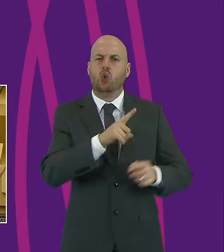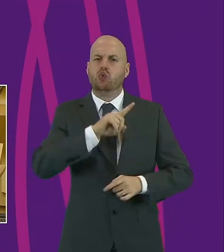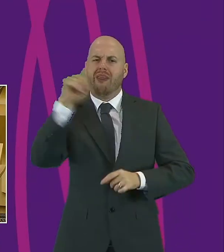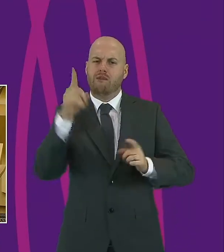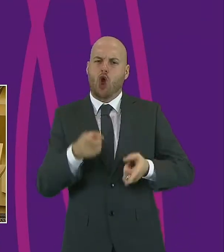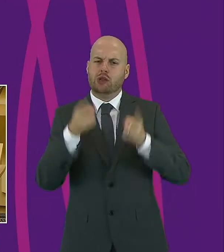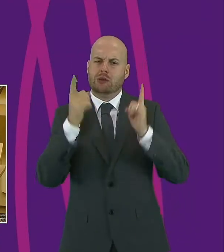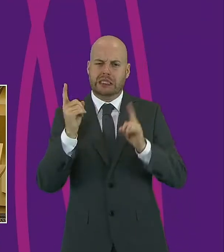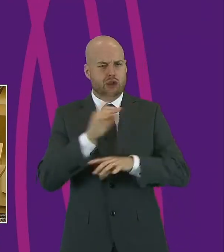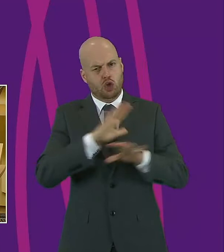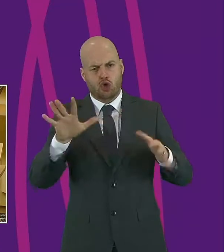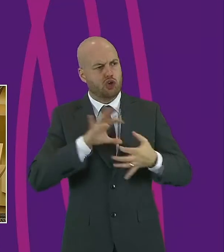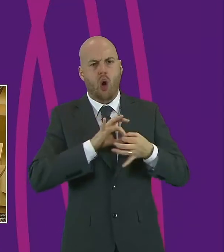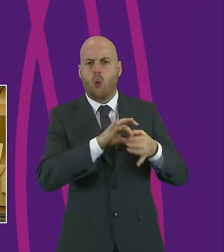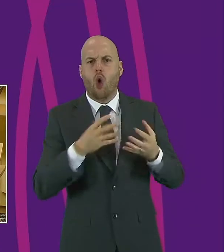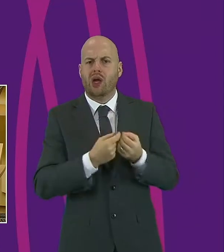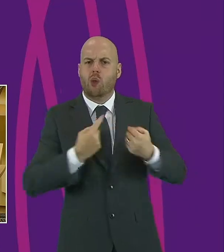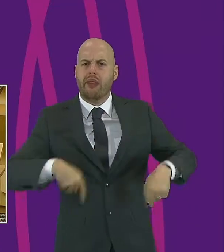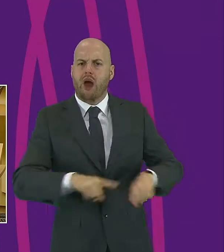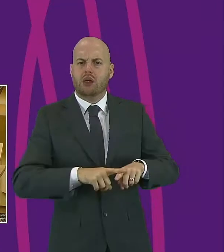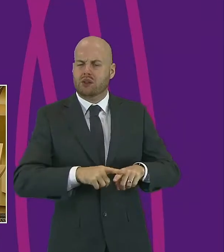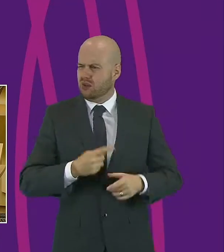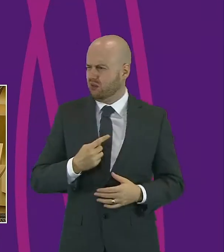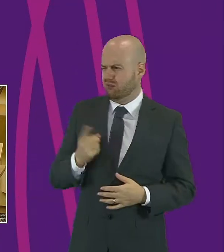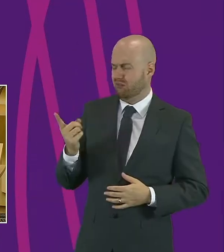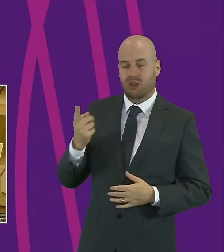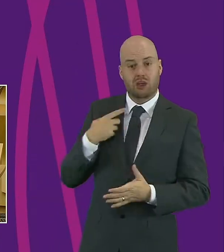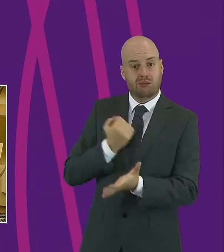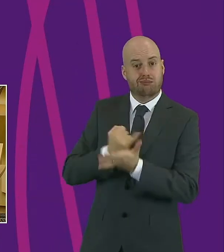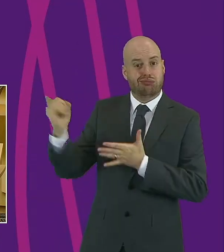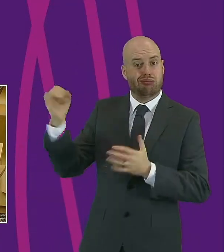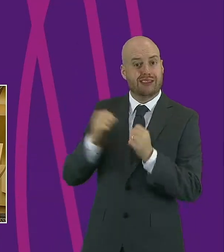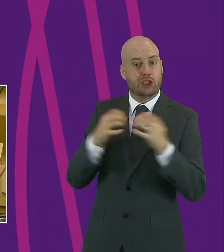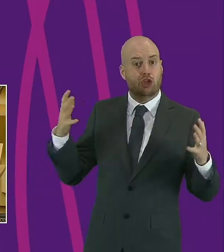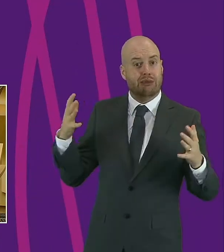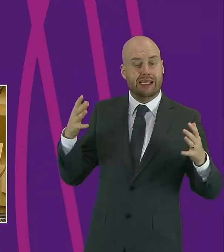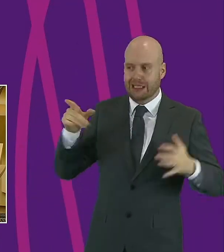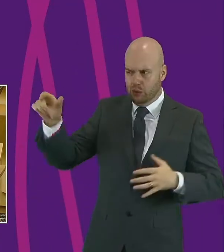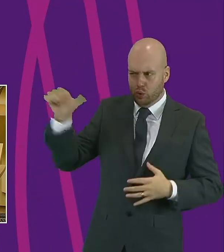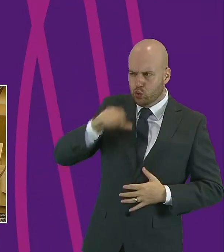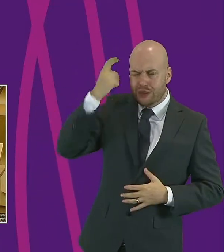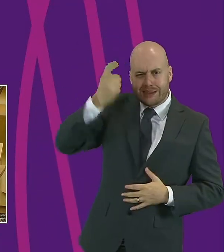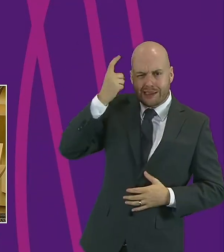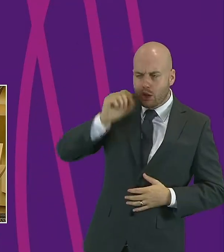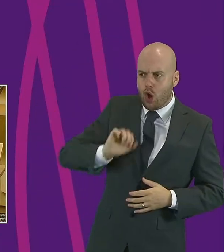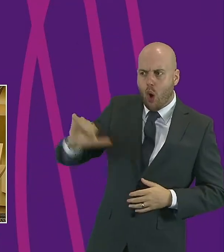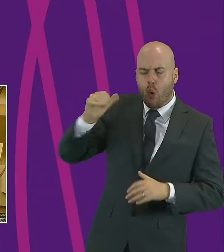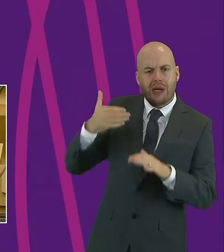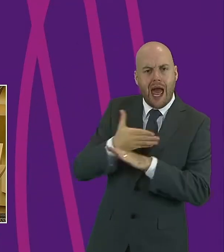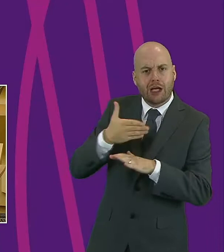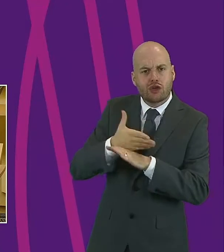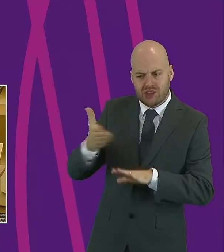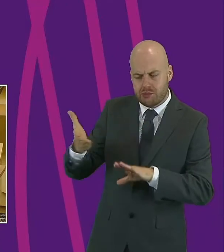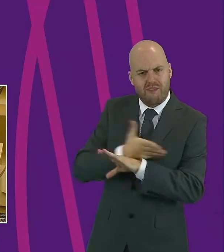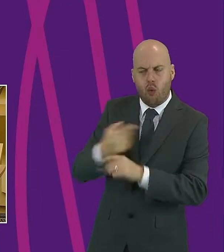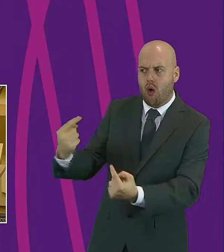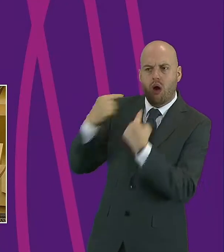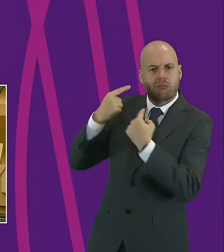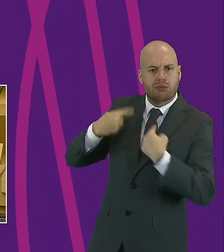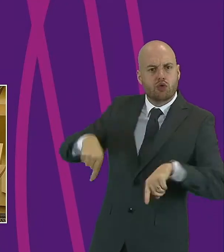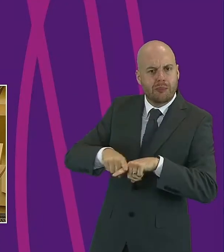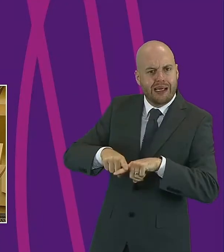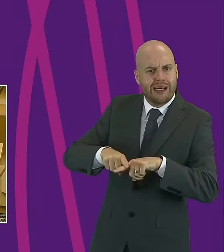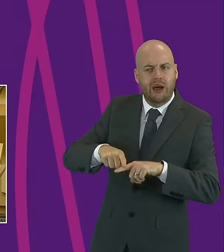other than independent and neutral, and I think he should perhaps consider that himself before he asks me, who intends fully to respect